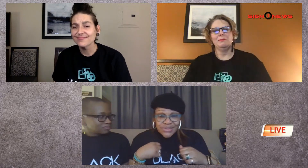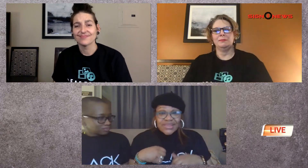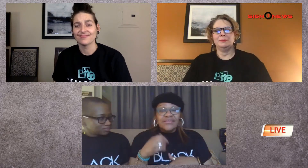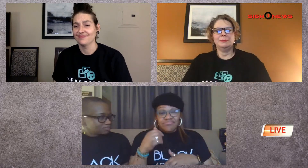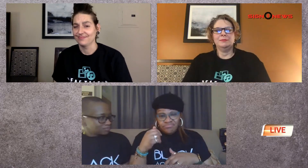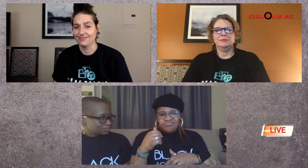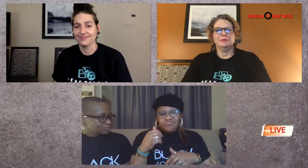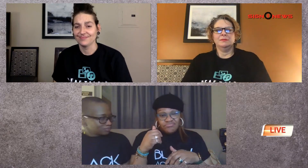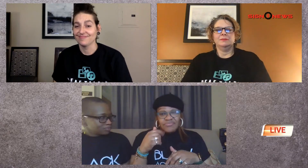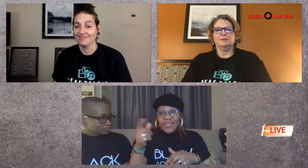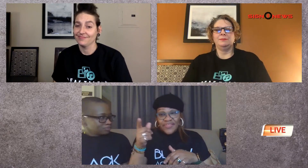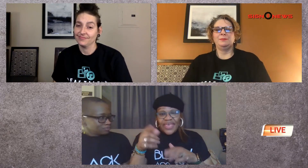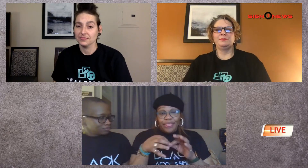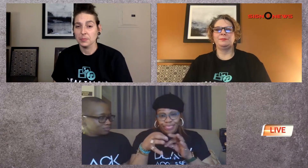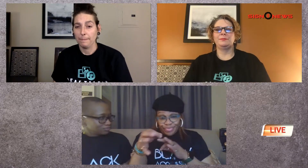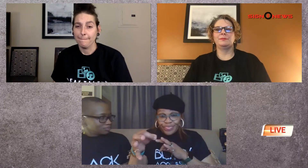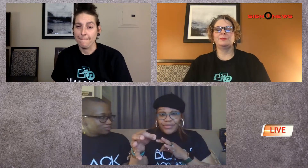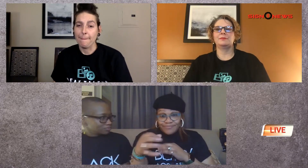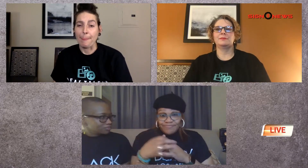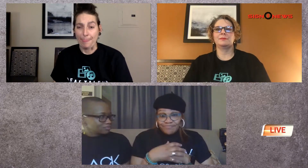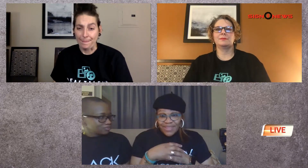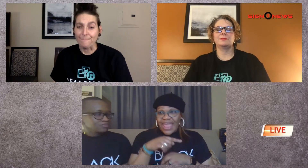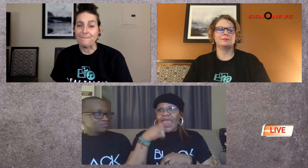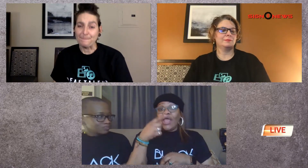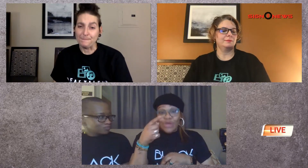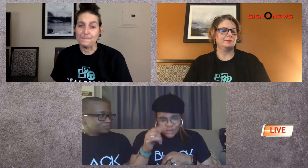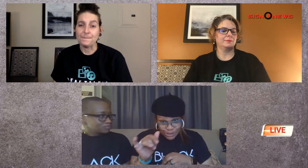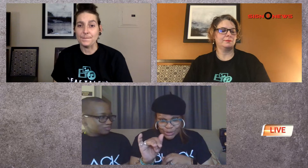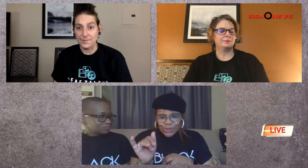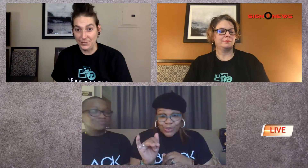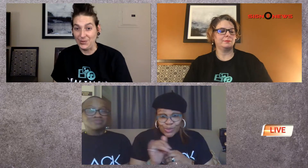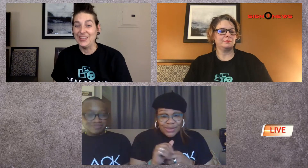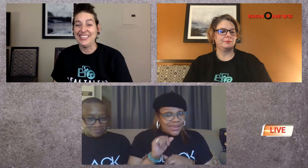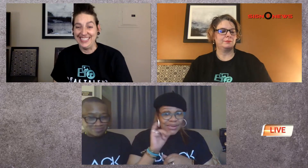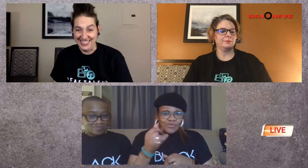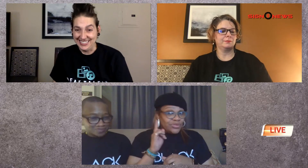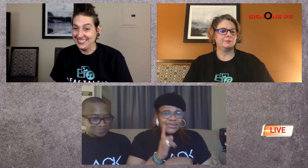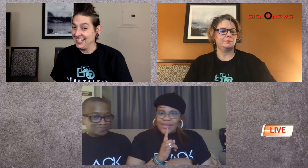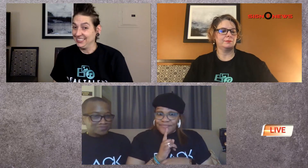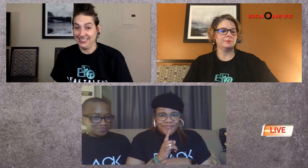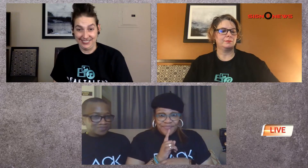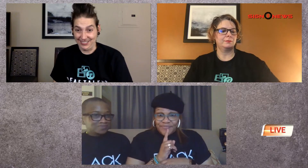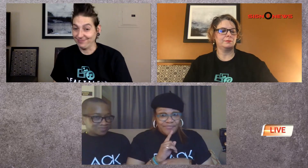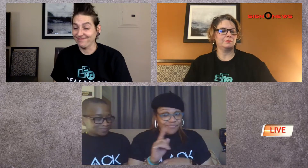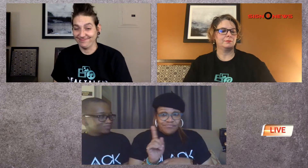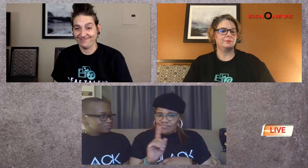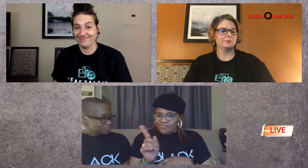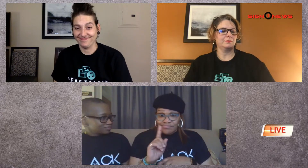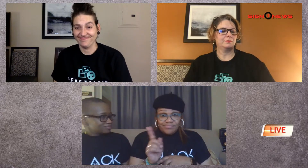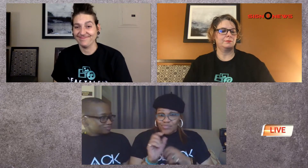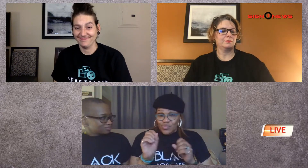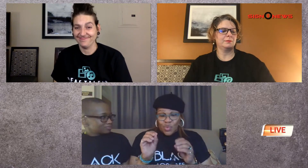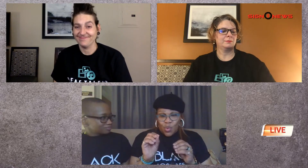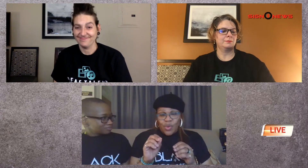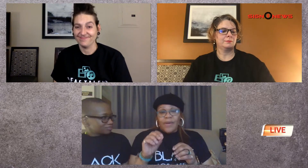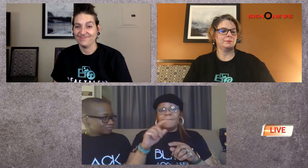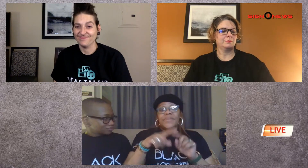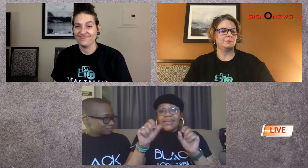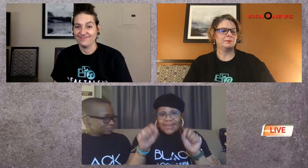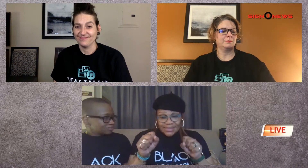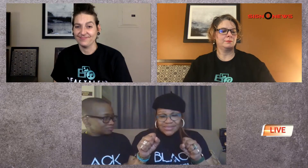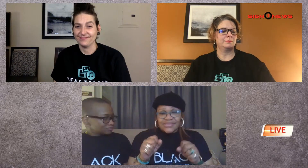festivals and shows, yeah, it would have been delayed. Hearing as well. It's not just for deaf.